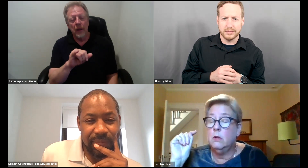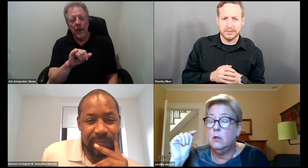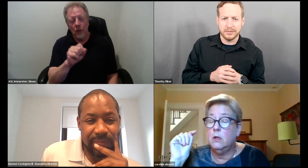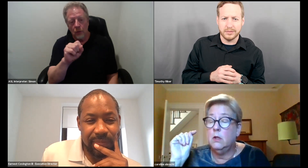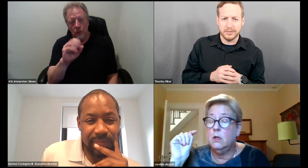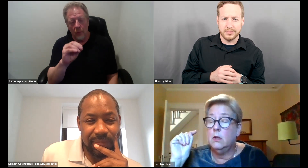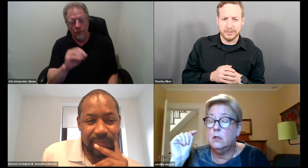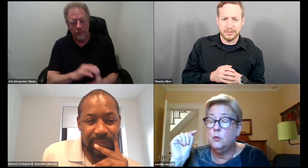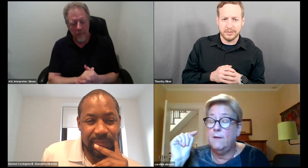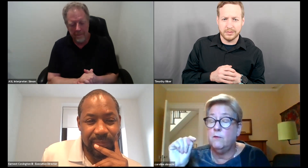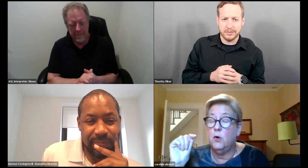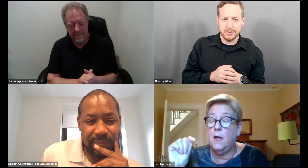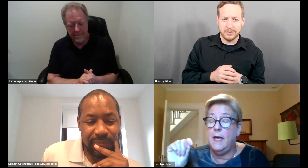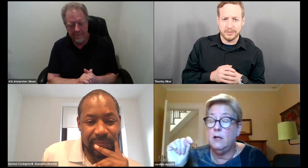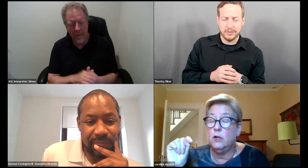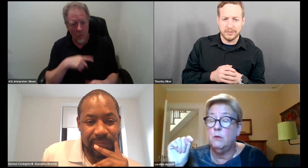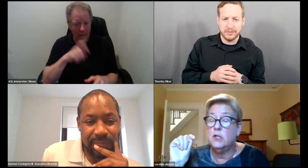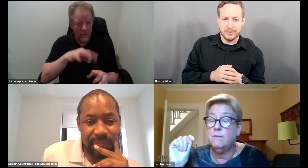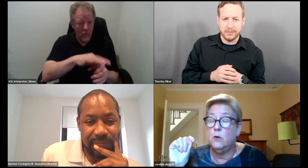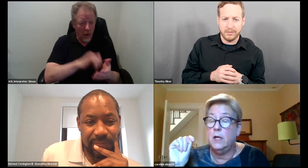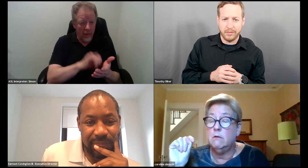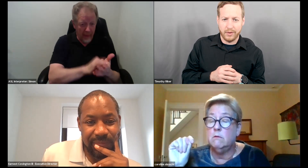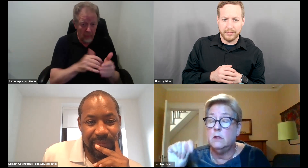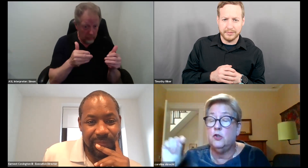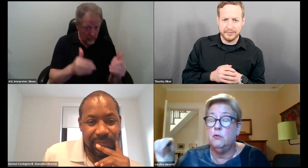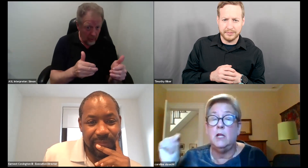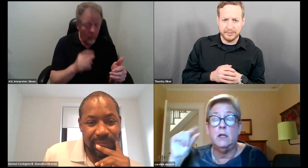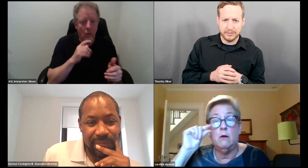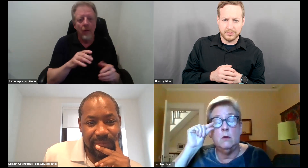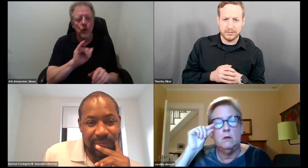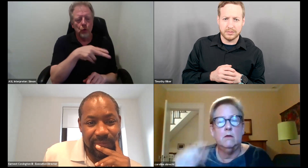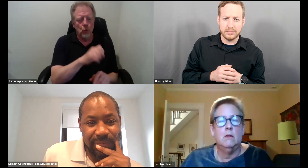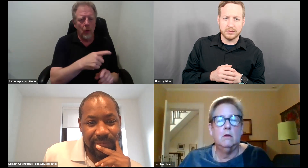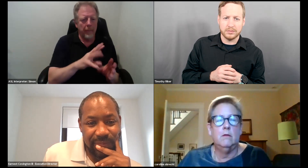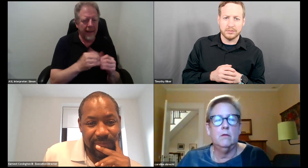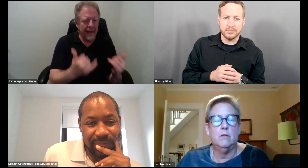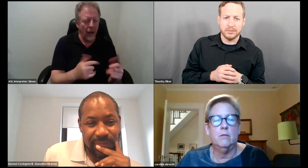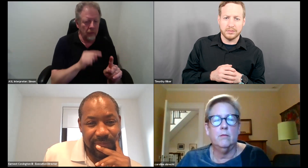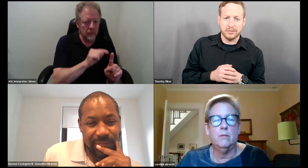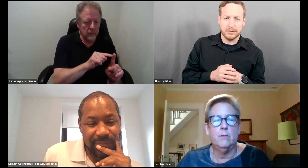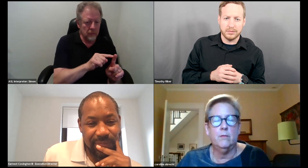So we have to vote on that, or can we just vote on the June meeting now?